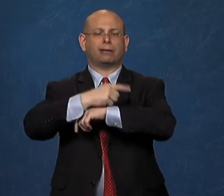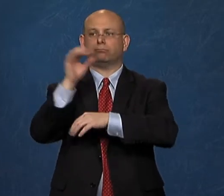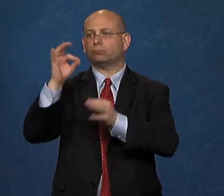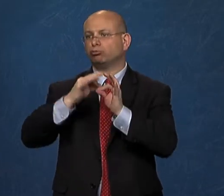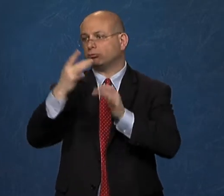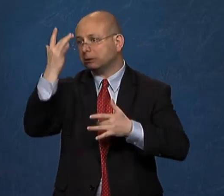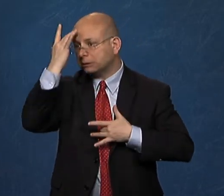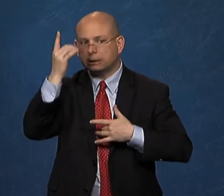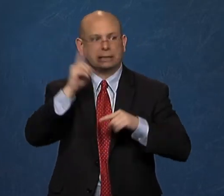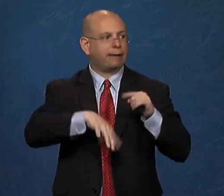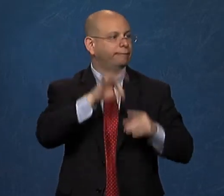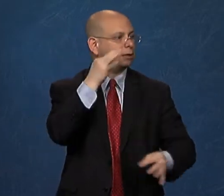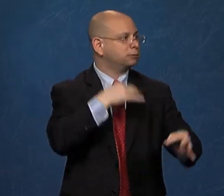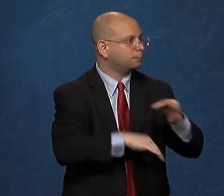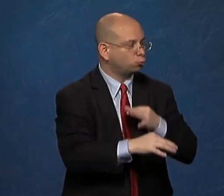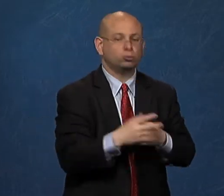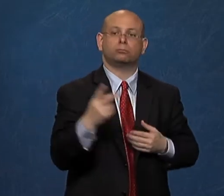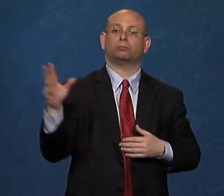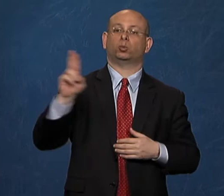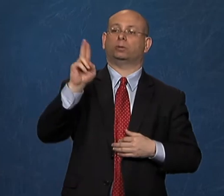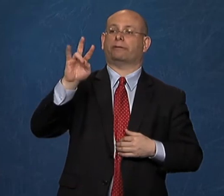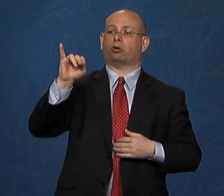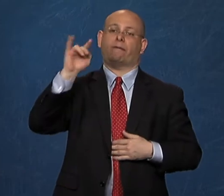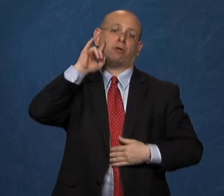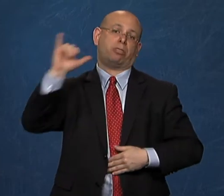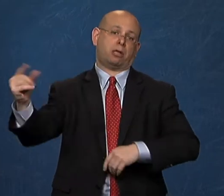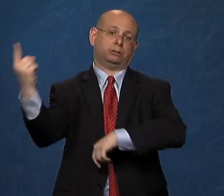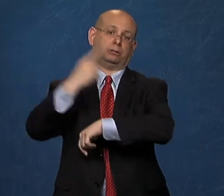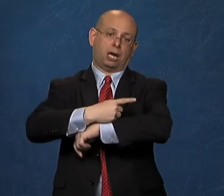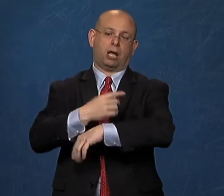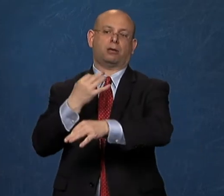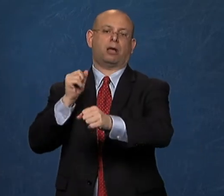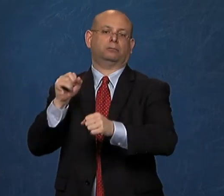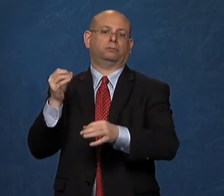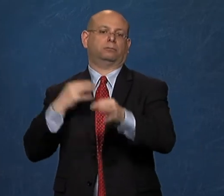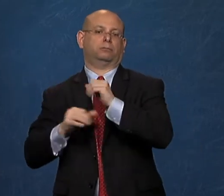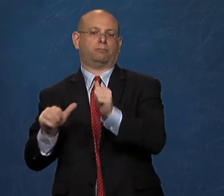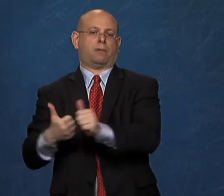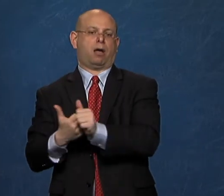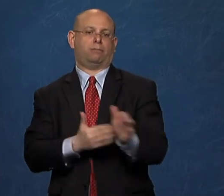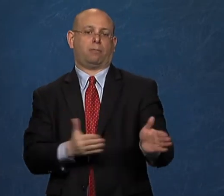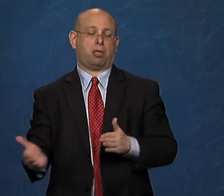services are used in an educational setting at a college or university if the ongoing interpreter is ill